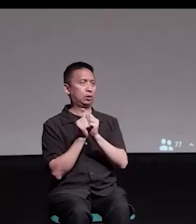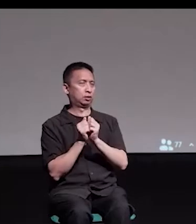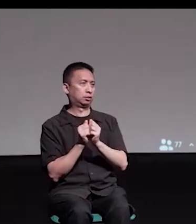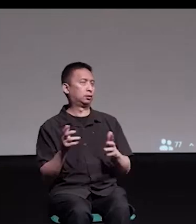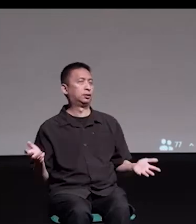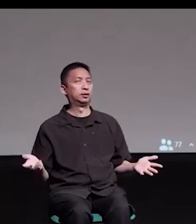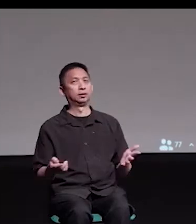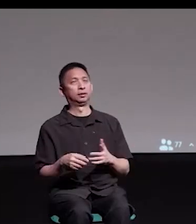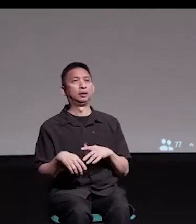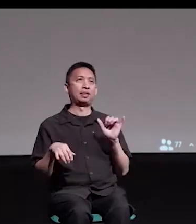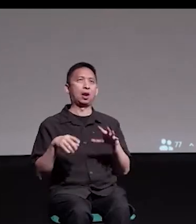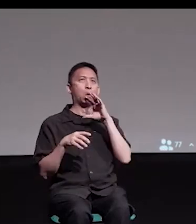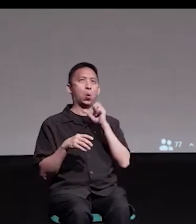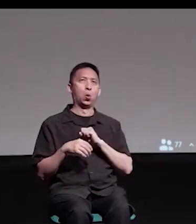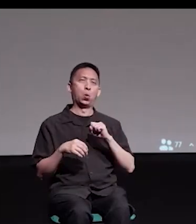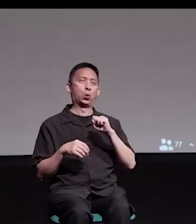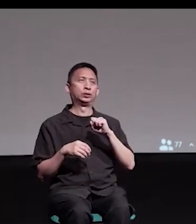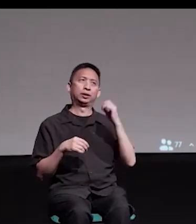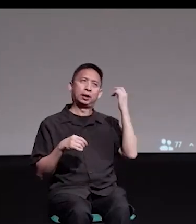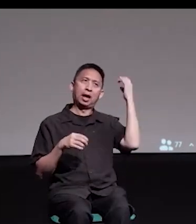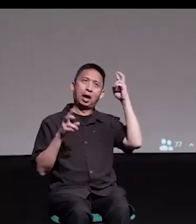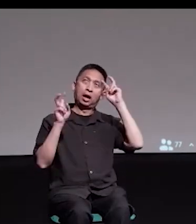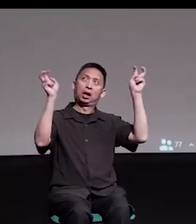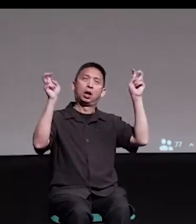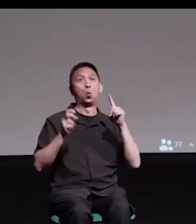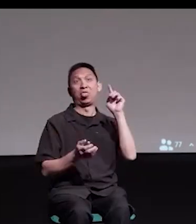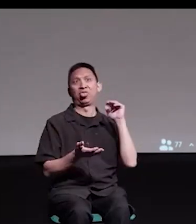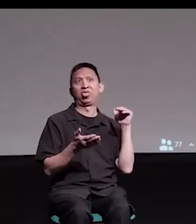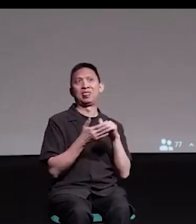1,000 lies to tell a bigger truth.